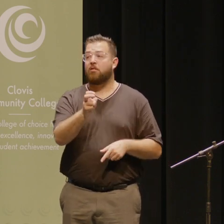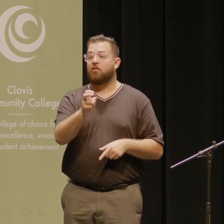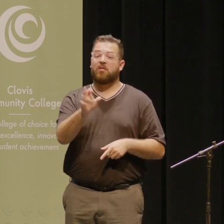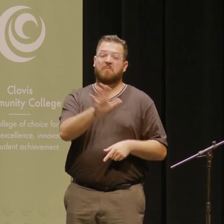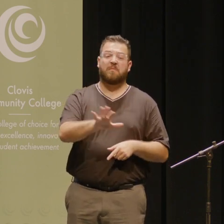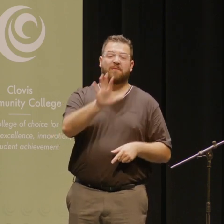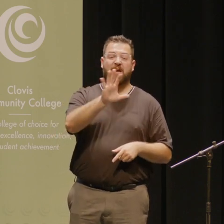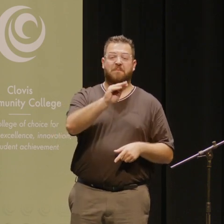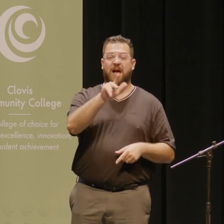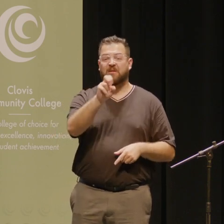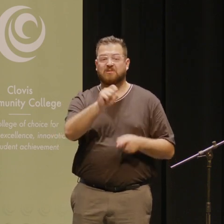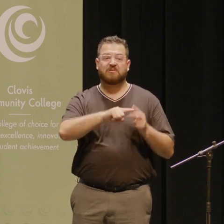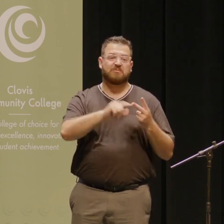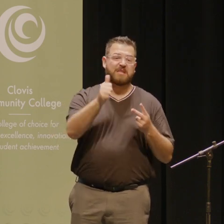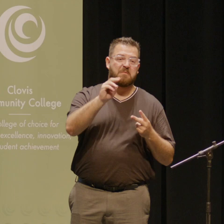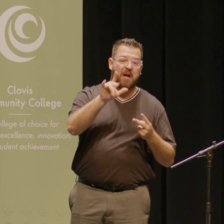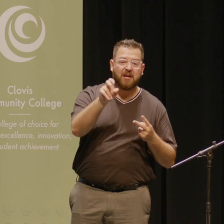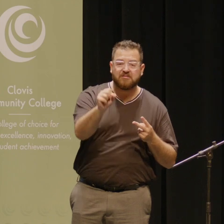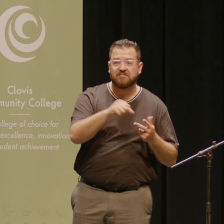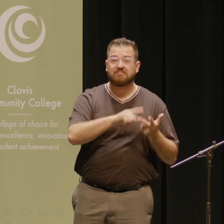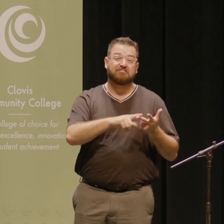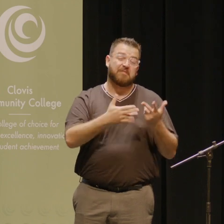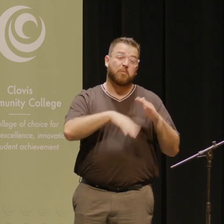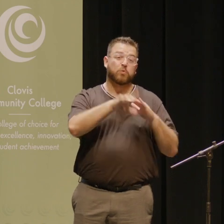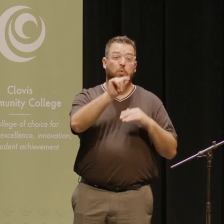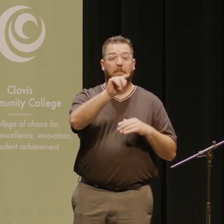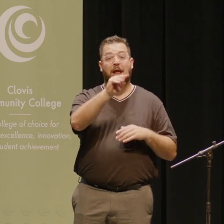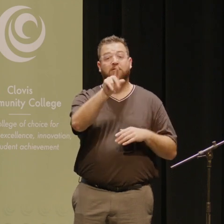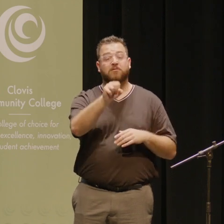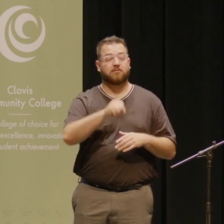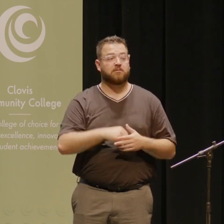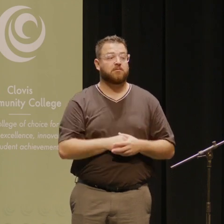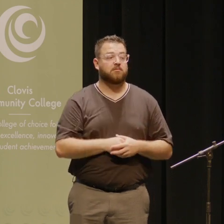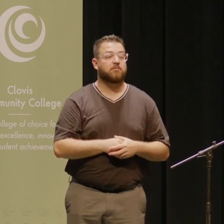5 miles, 10 miles, even 20 miles.